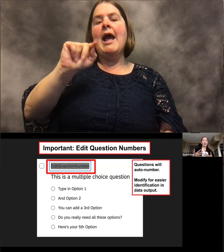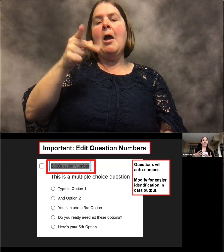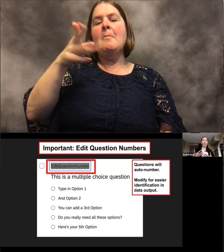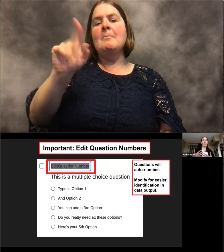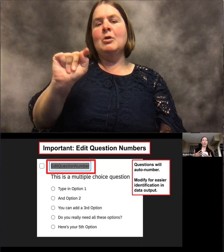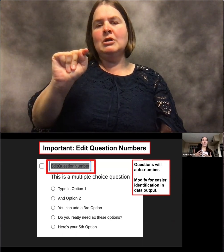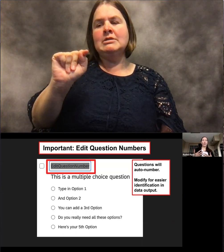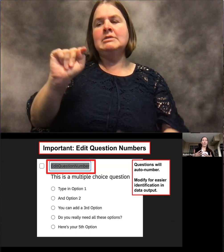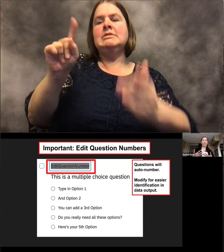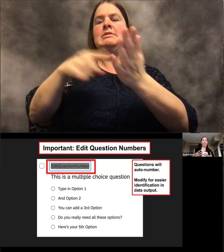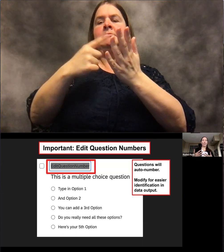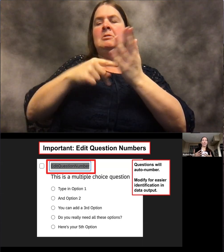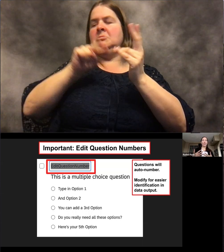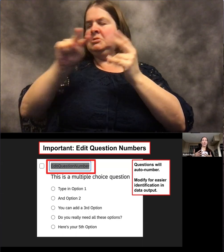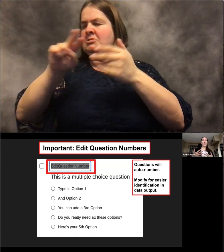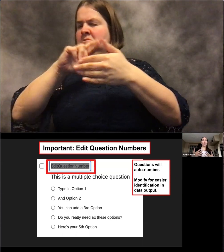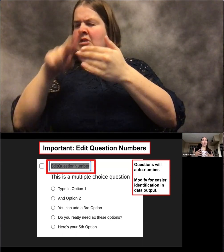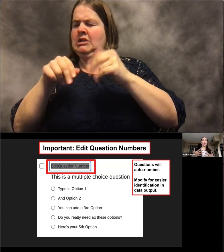necessarily be clear to you